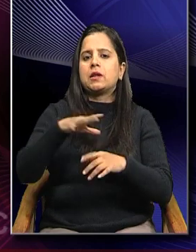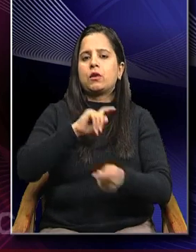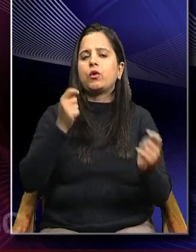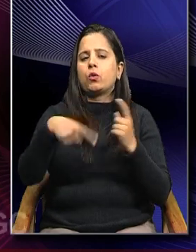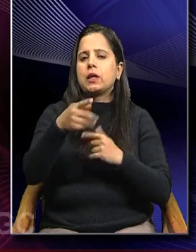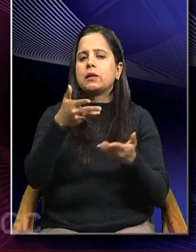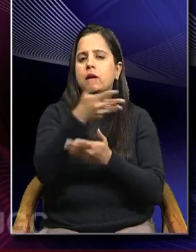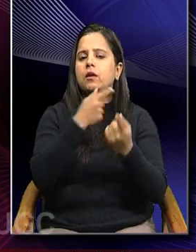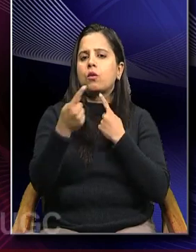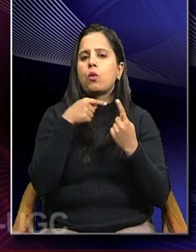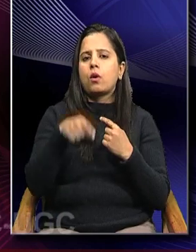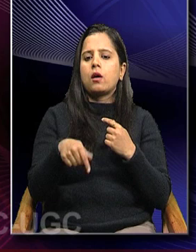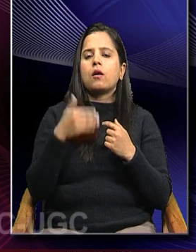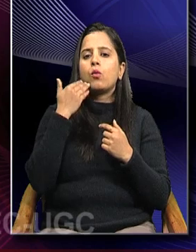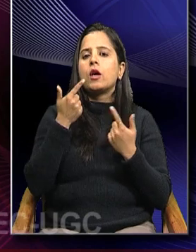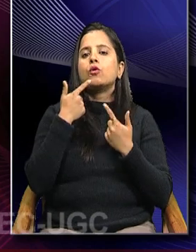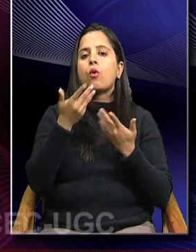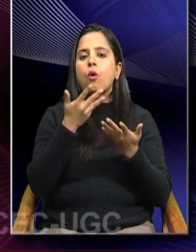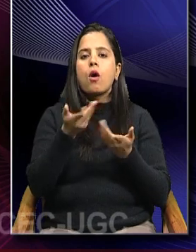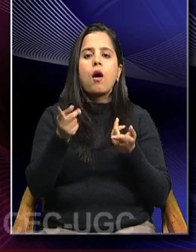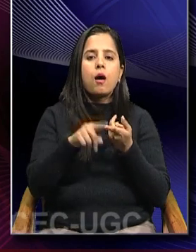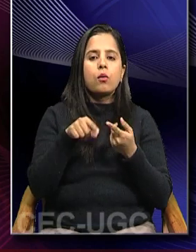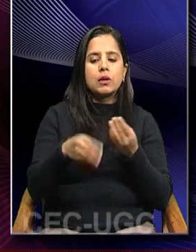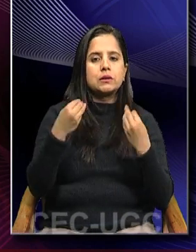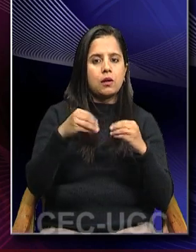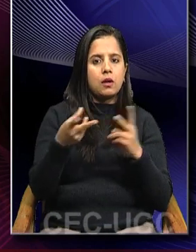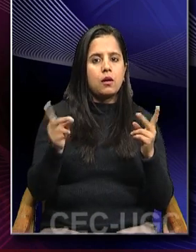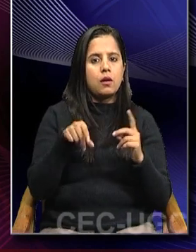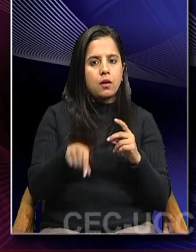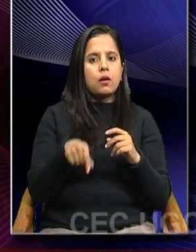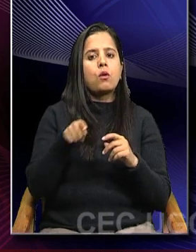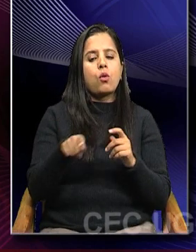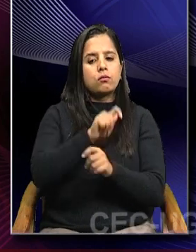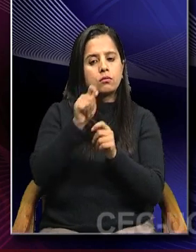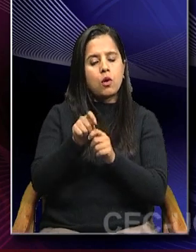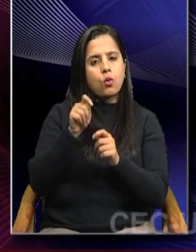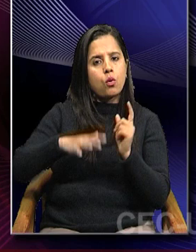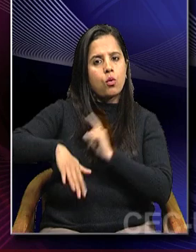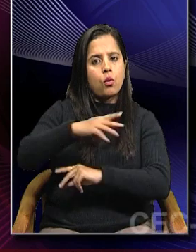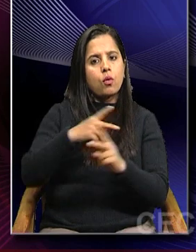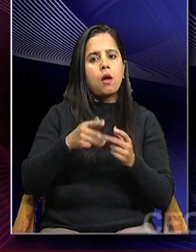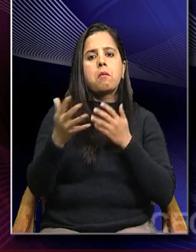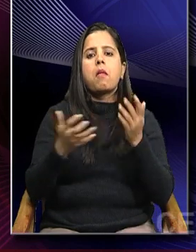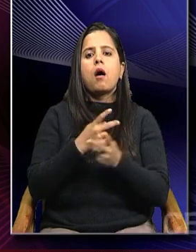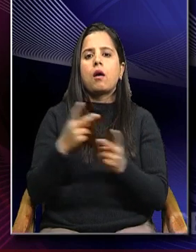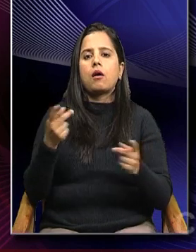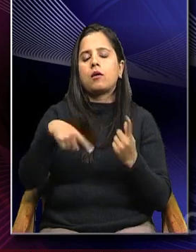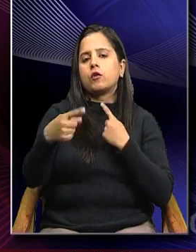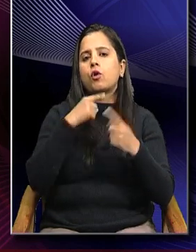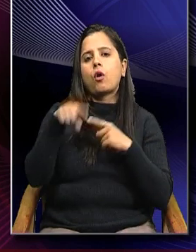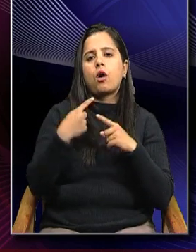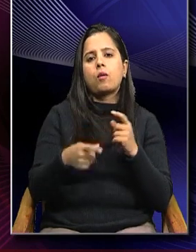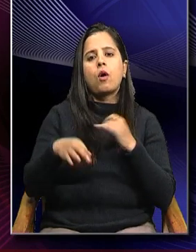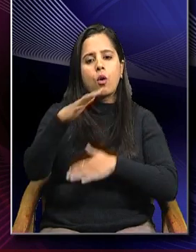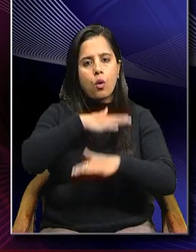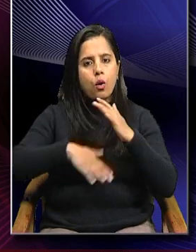you about this trend when we will talk about the retailing as a specific sector of part of marketing, where we will talk about